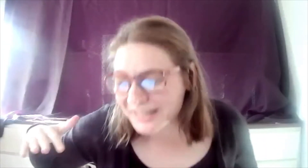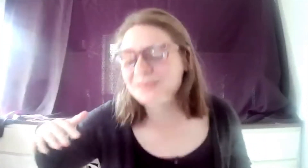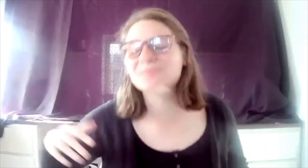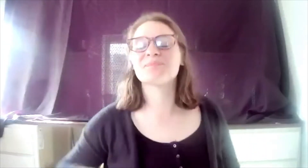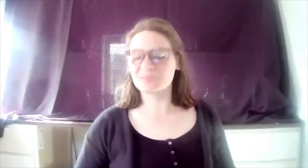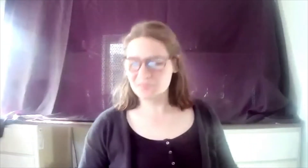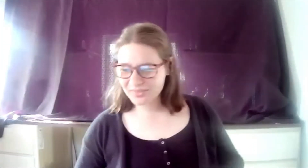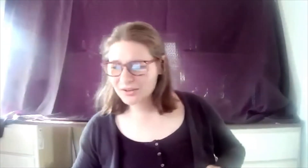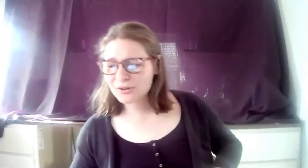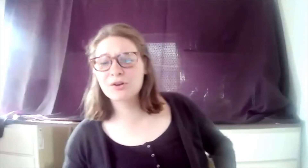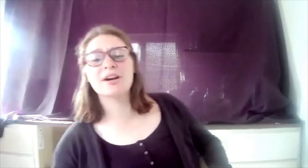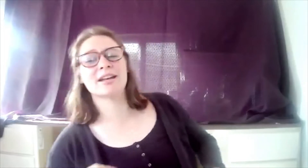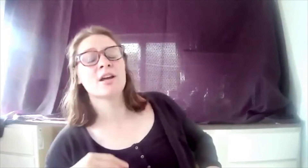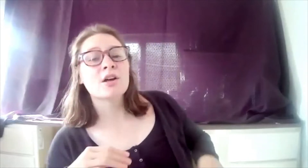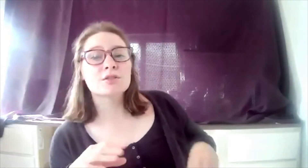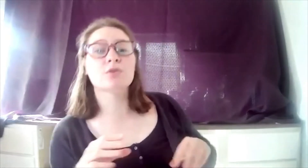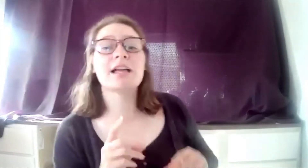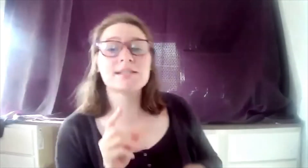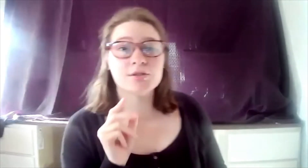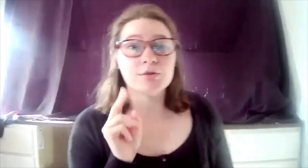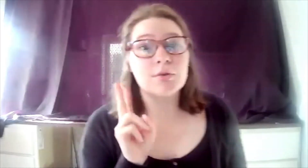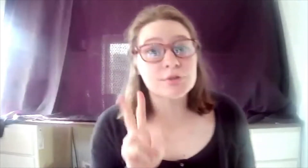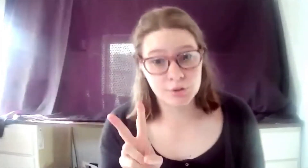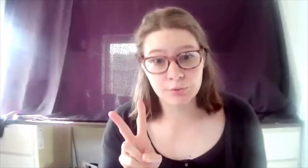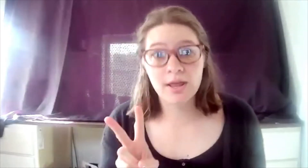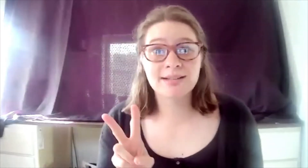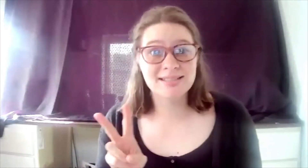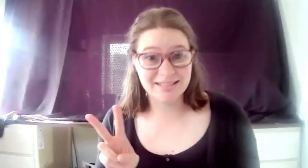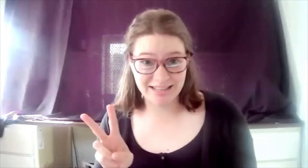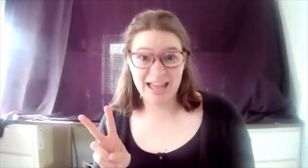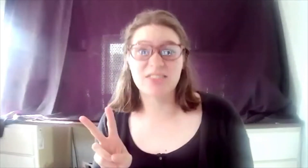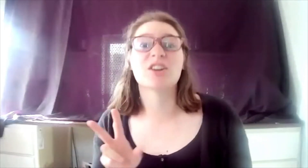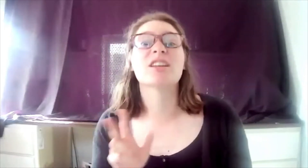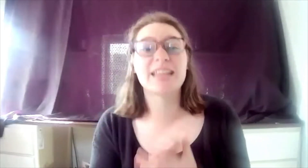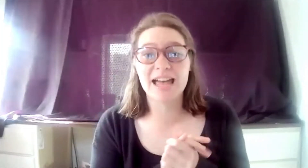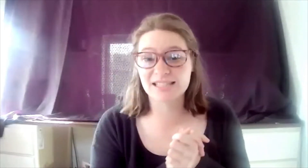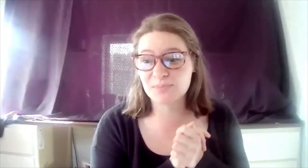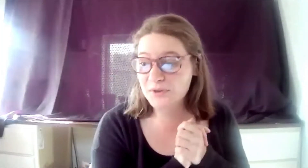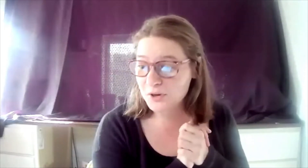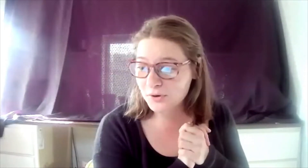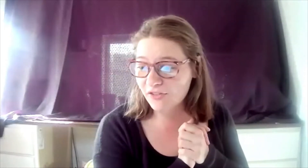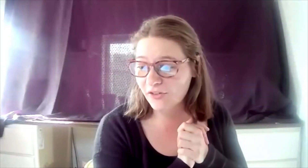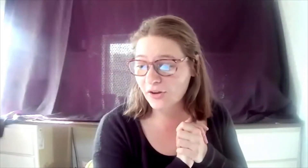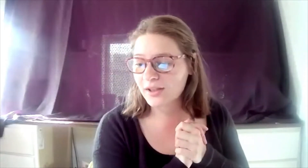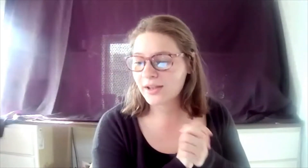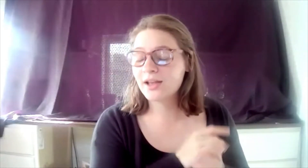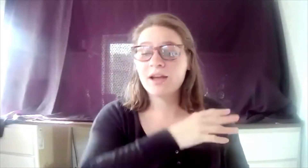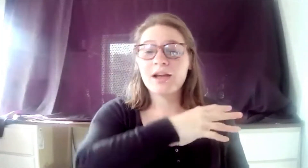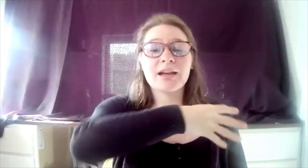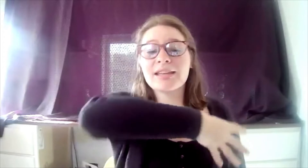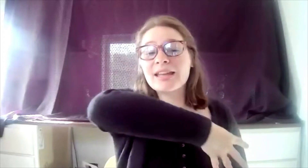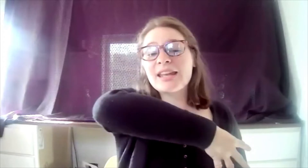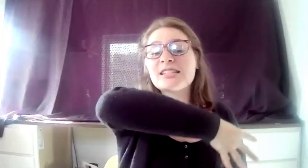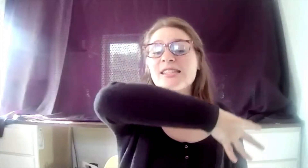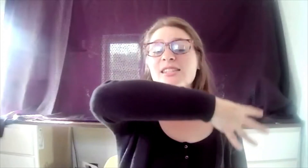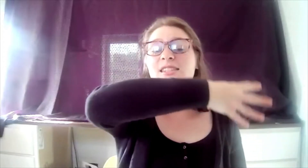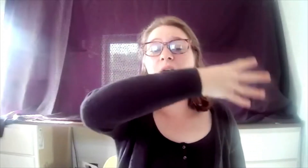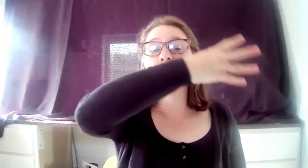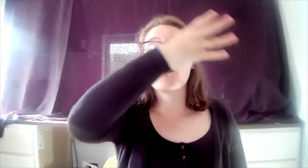Good, good. So let's do those two lines together. Yes, beautiful. Again, it's